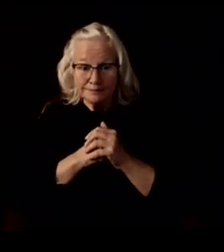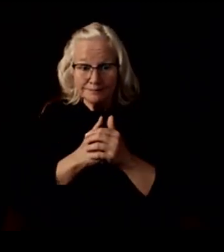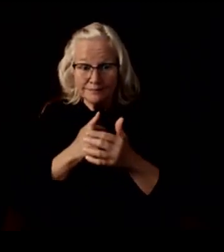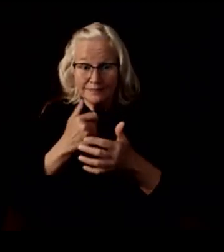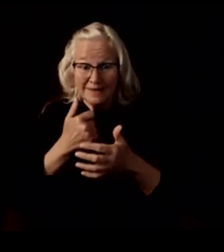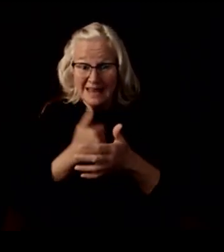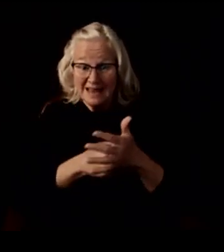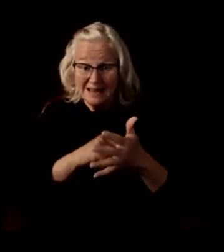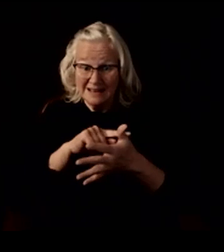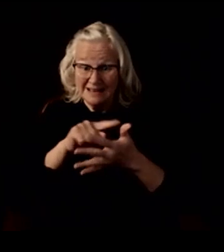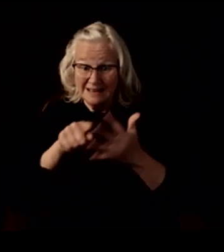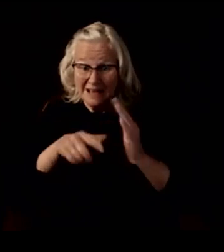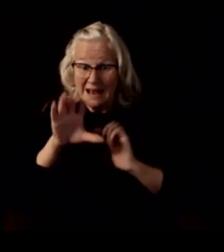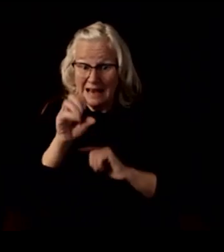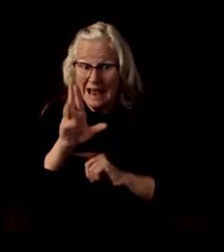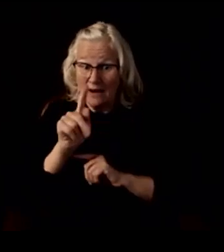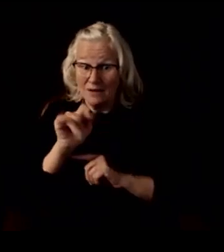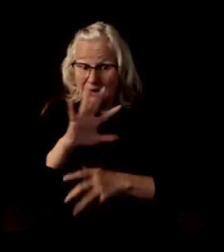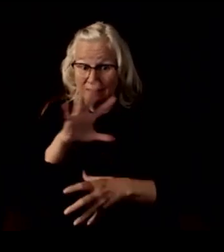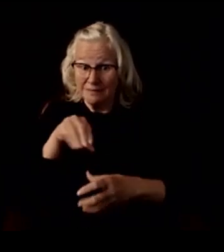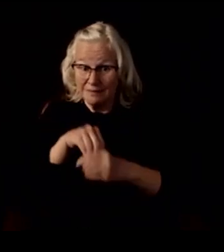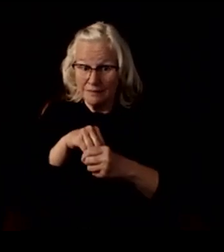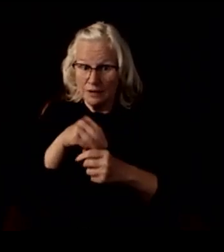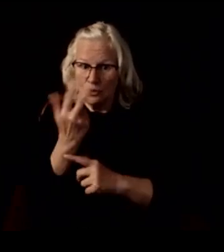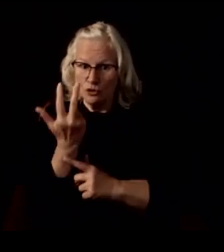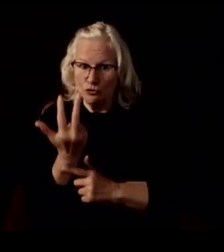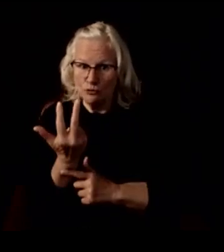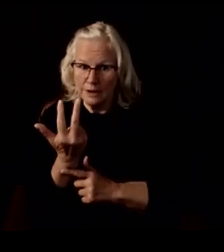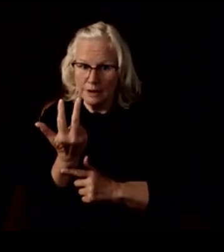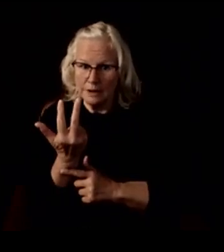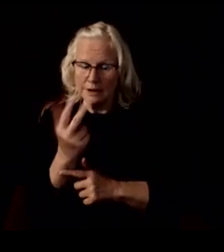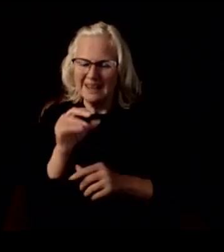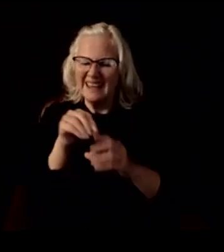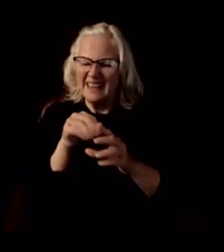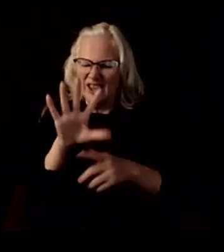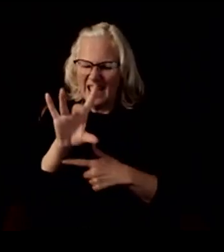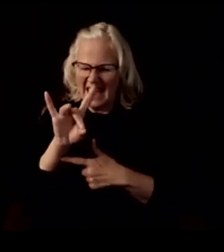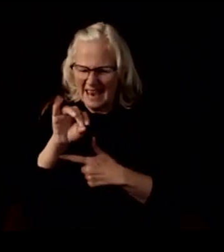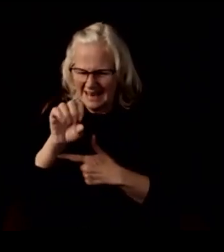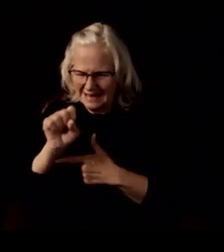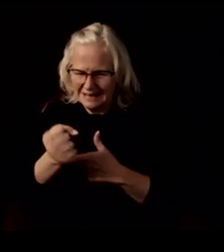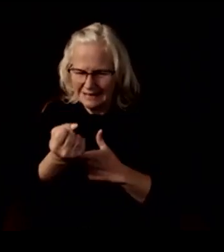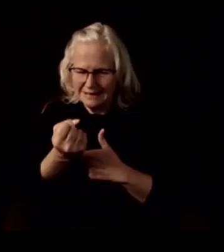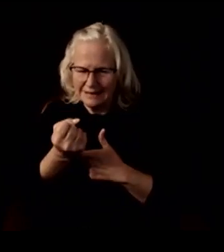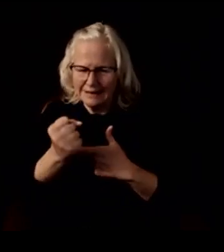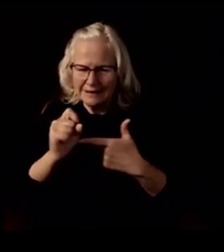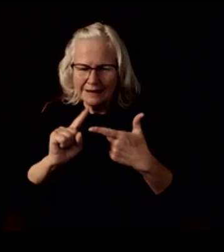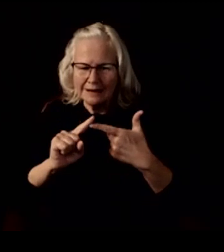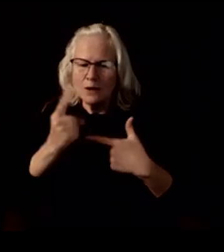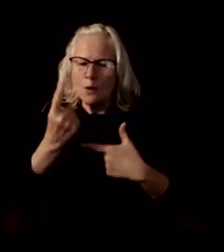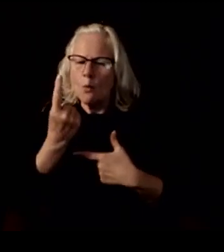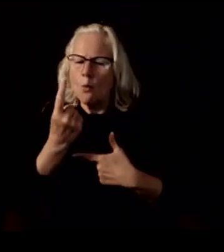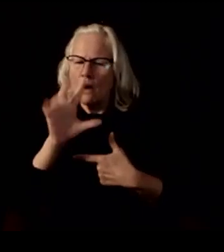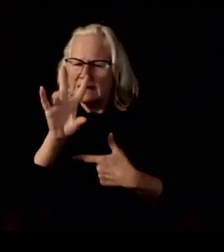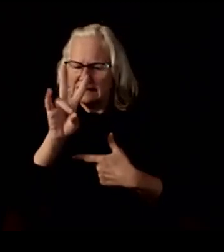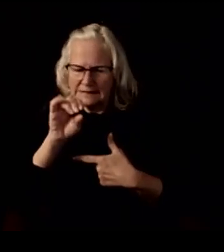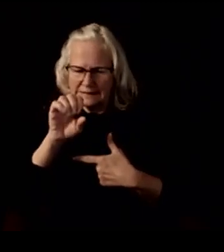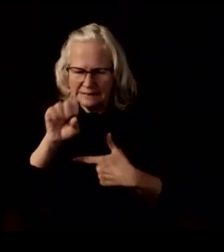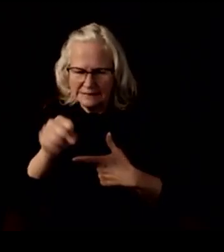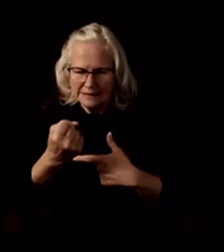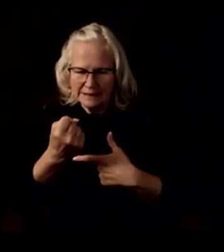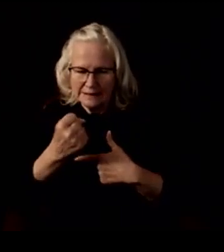total includes 3 individuals in their 80s and 1 in their 70s. There are 301 patients currently